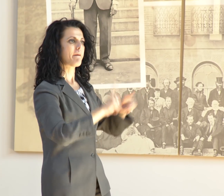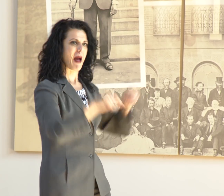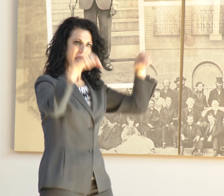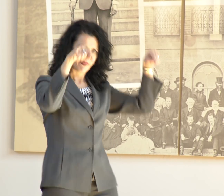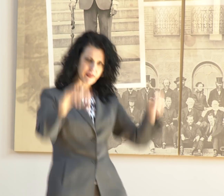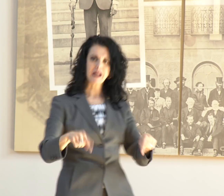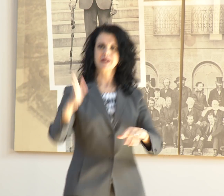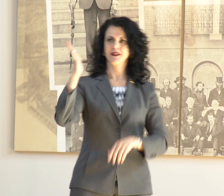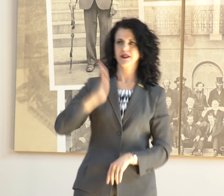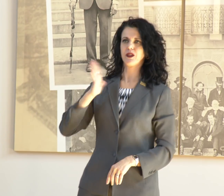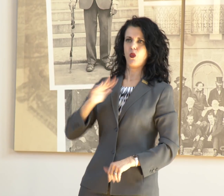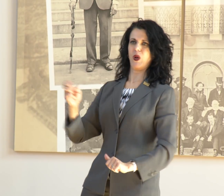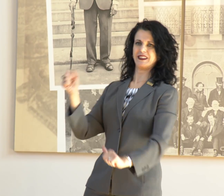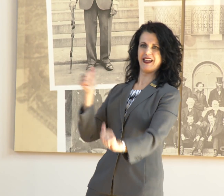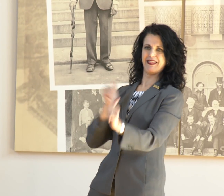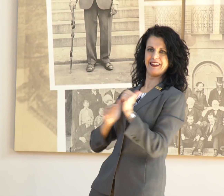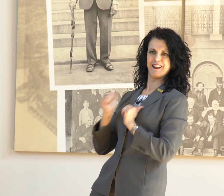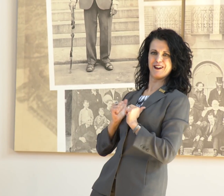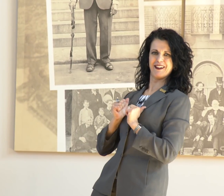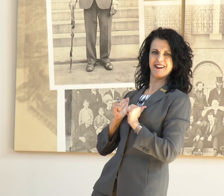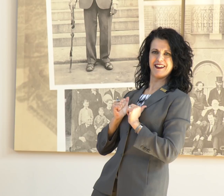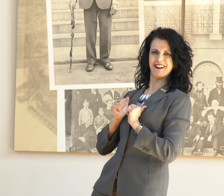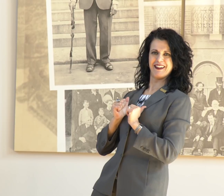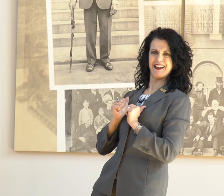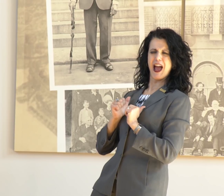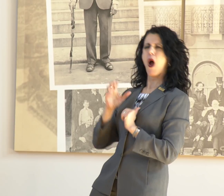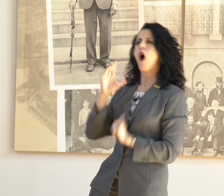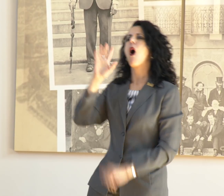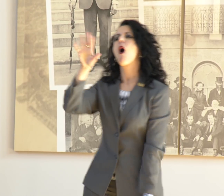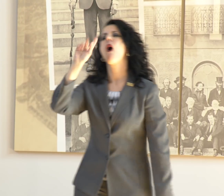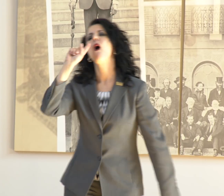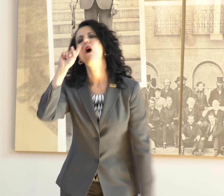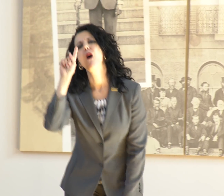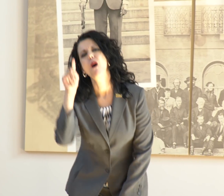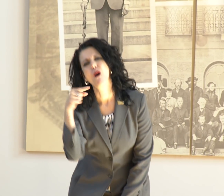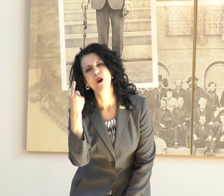The room, of course, has changed, but this building used to be a theater.